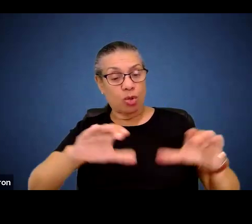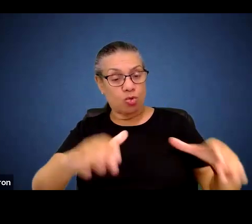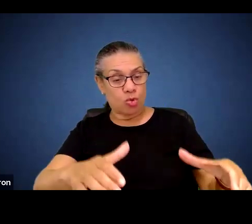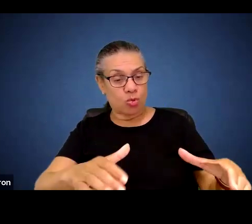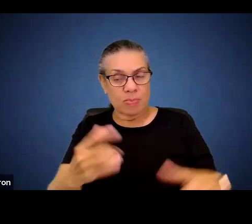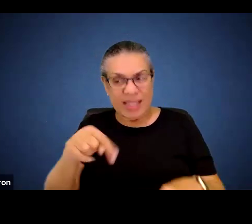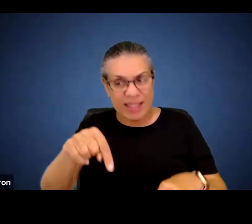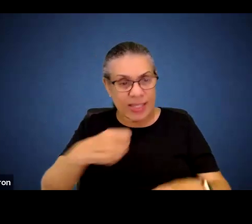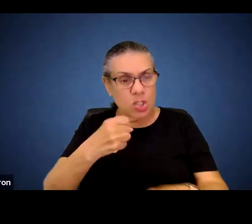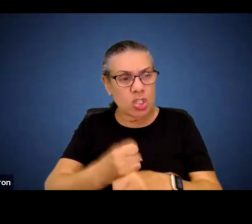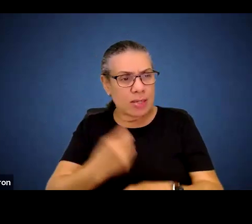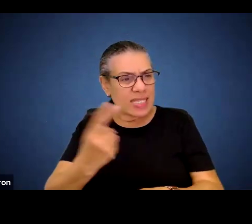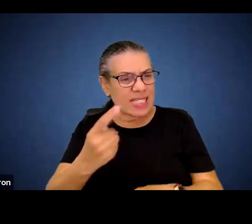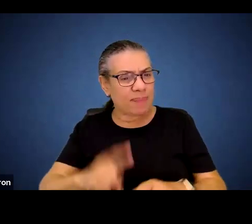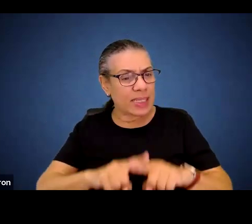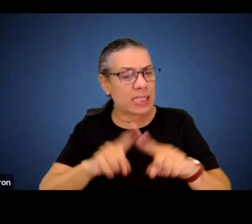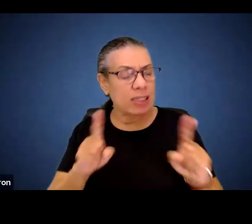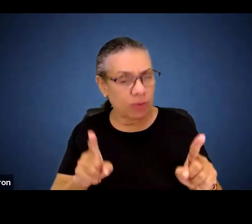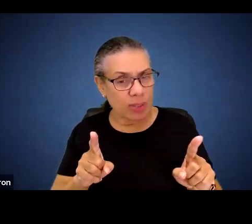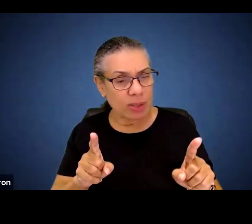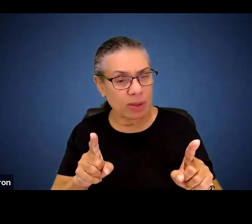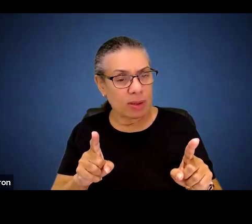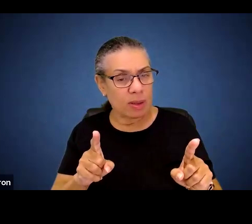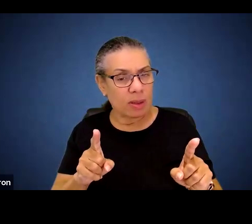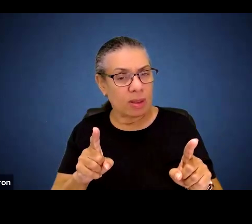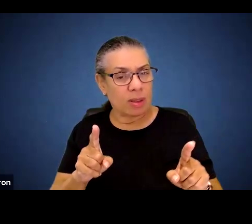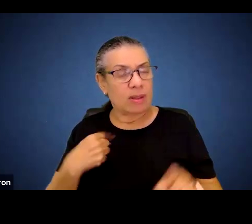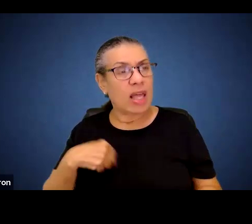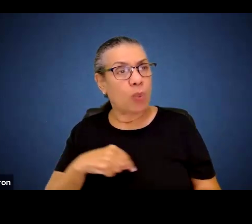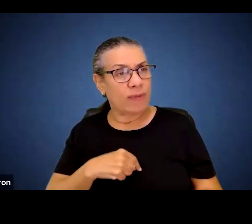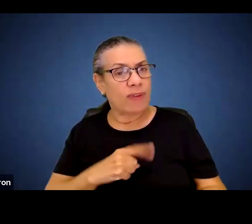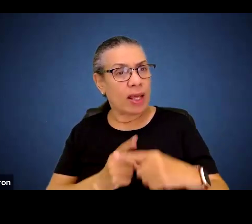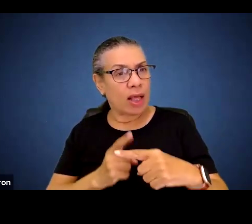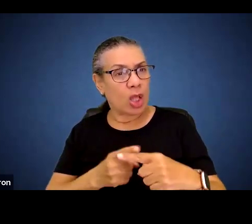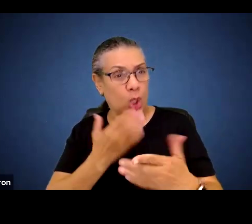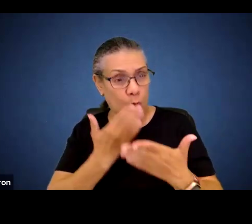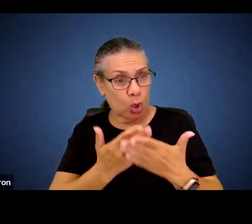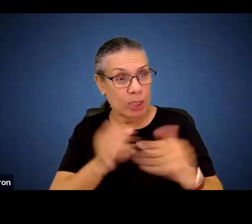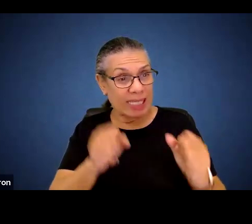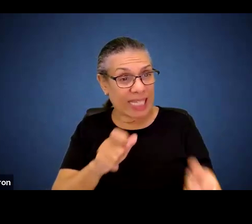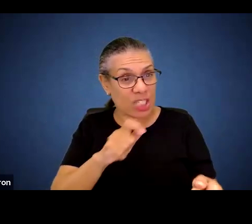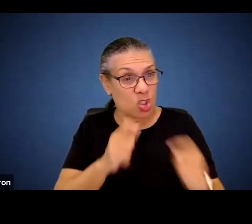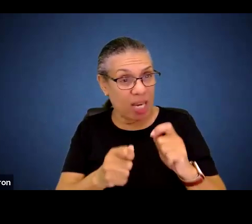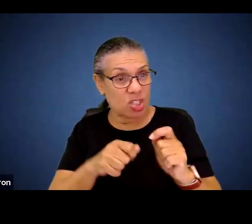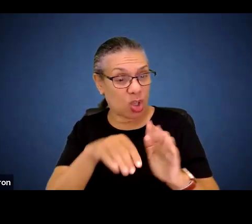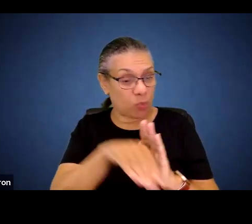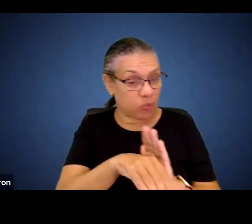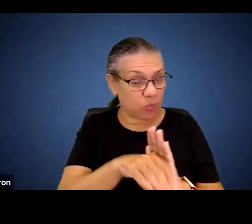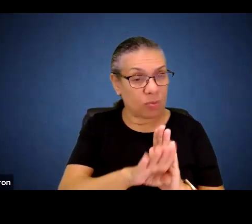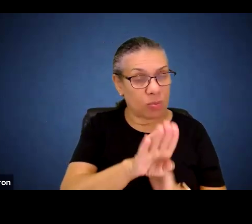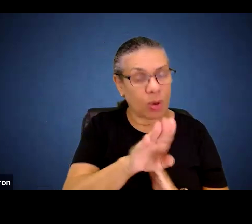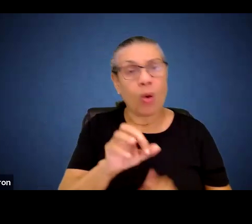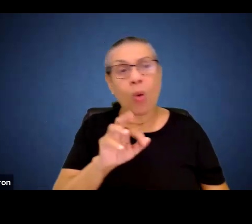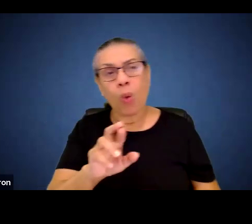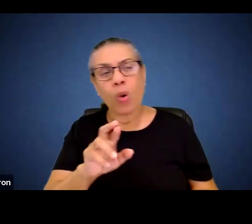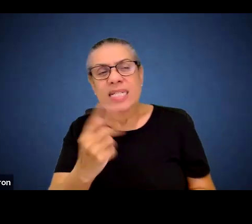year that we feel good about the chances of changing the direction, or do we still need to